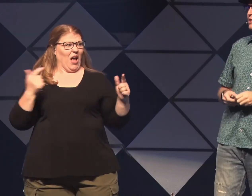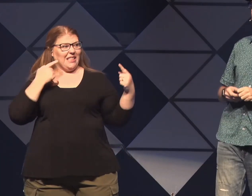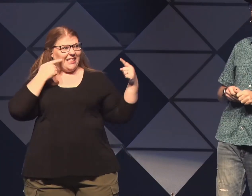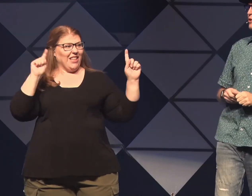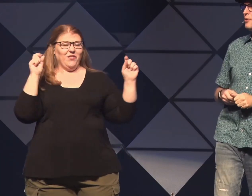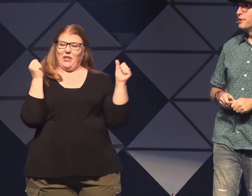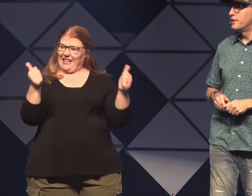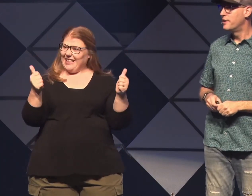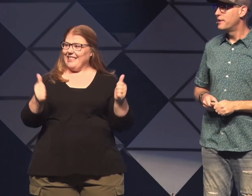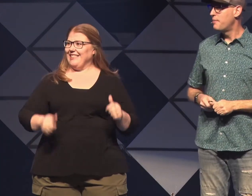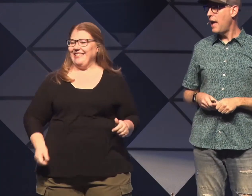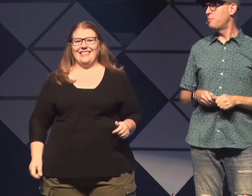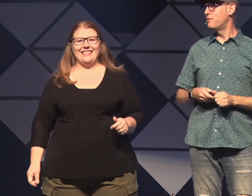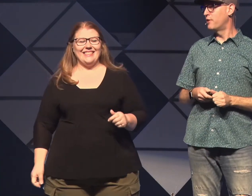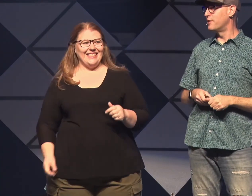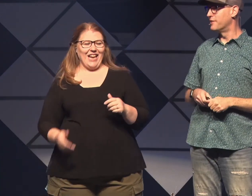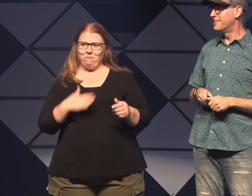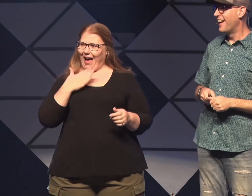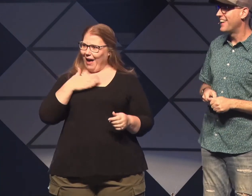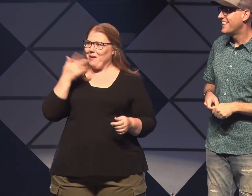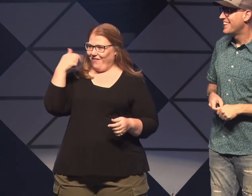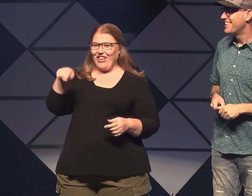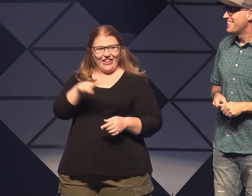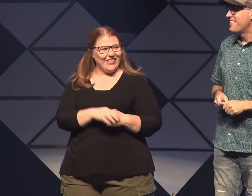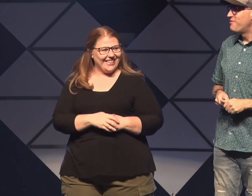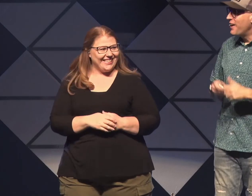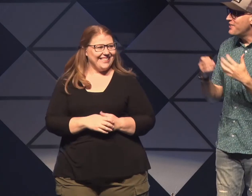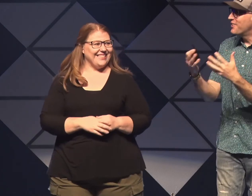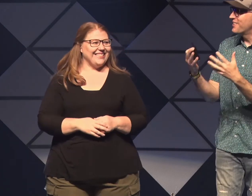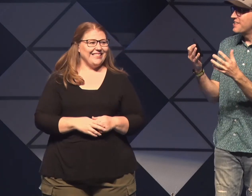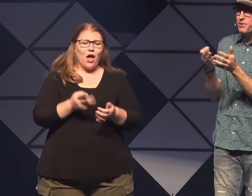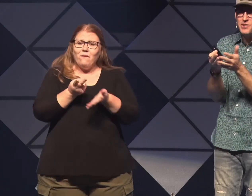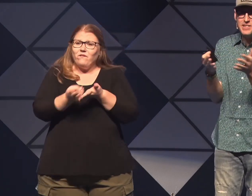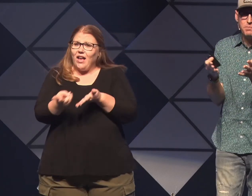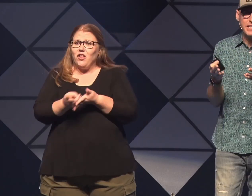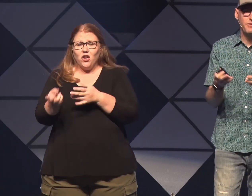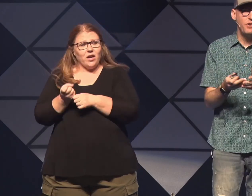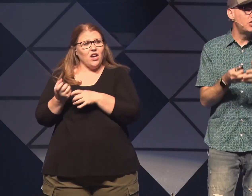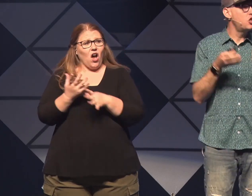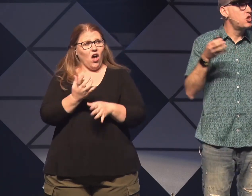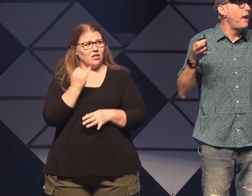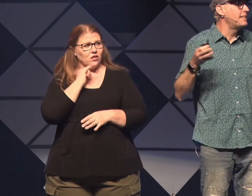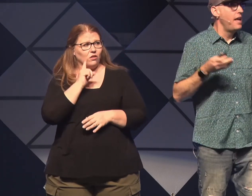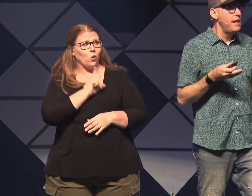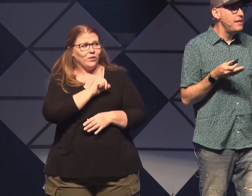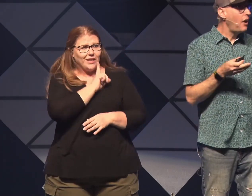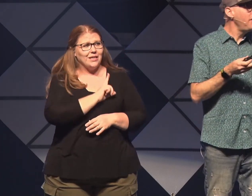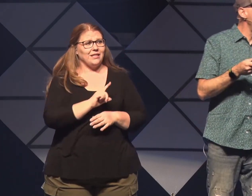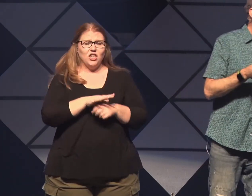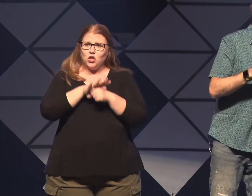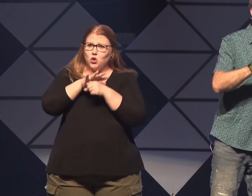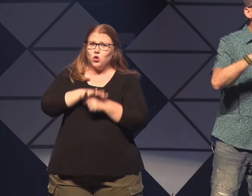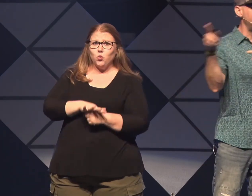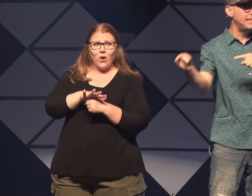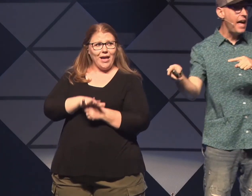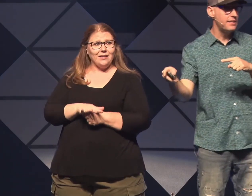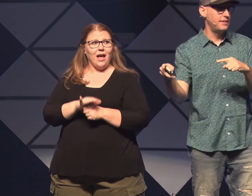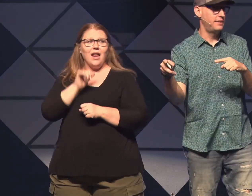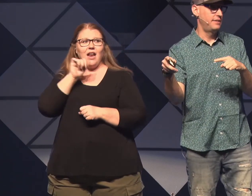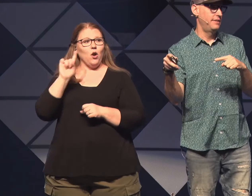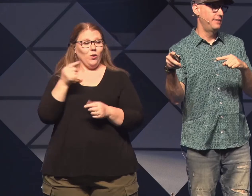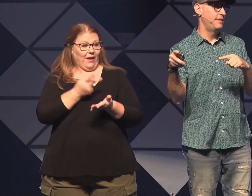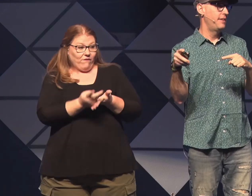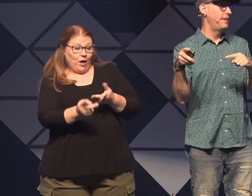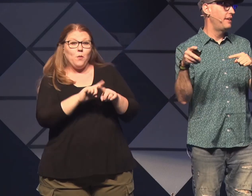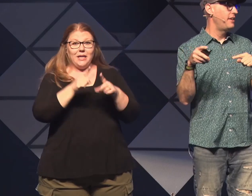wonderful. Good for you. I'm happy for you, right? Failure can produce a space of loneliness, stress. Not only failure, but